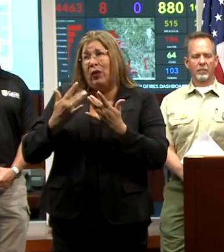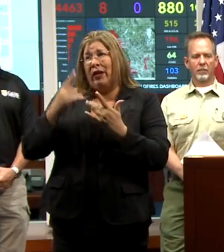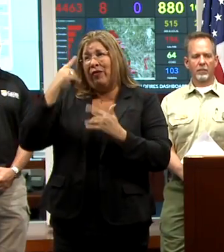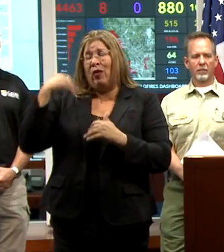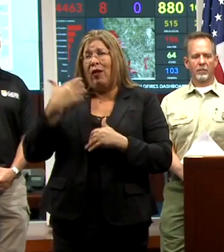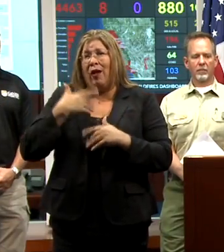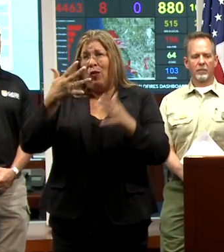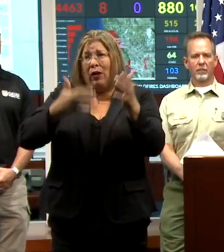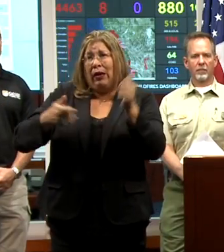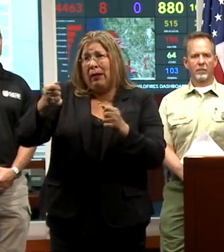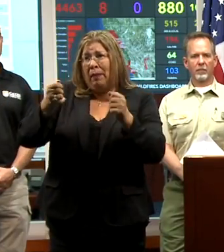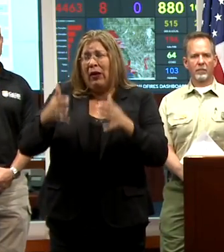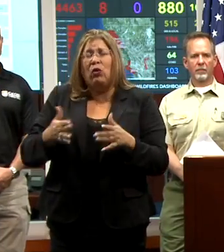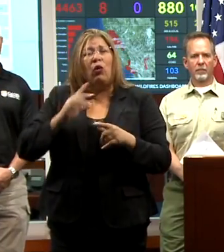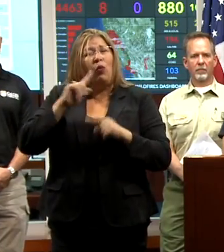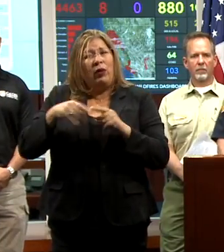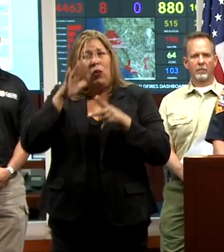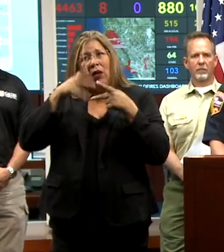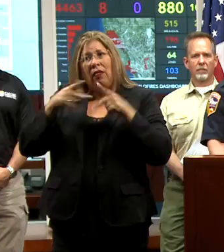as to when those will be allowed.